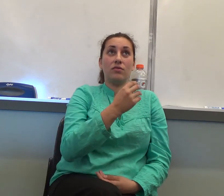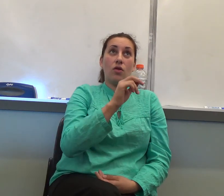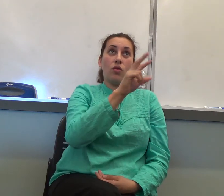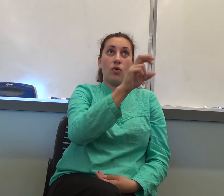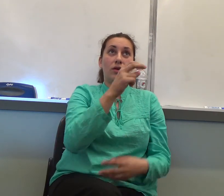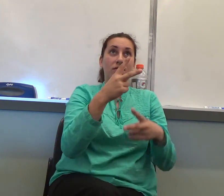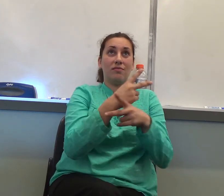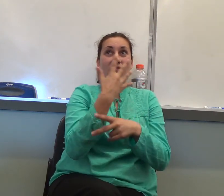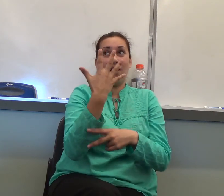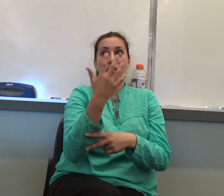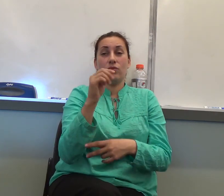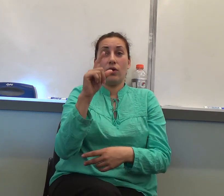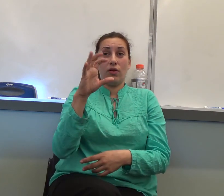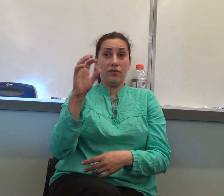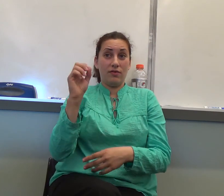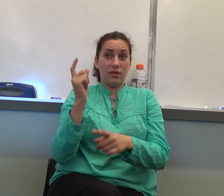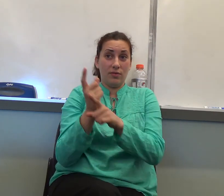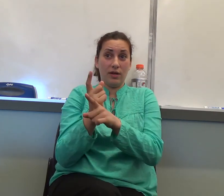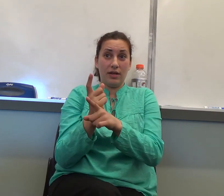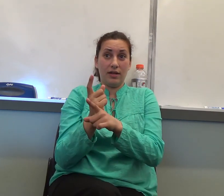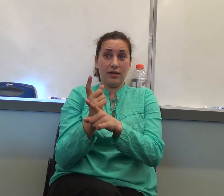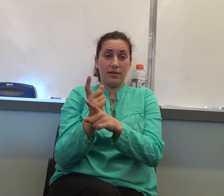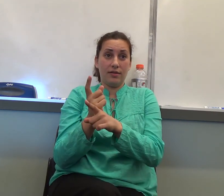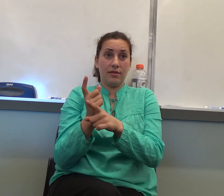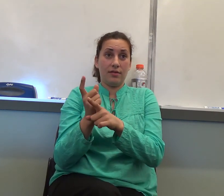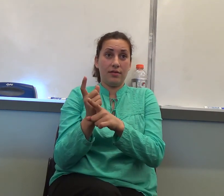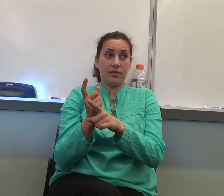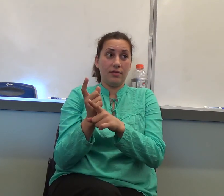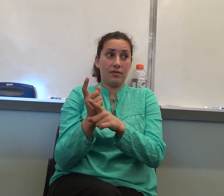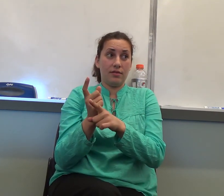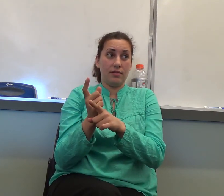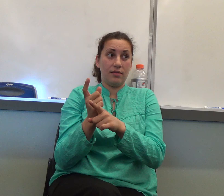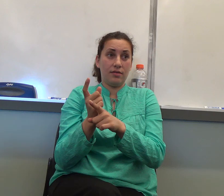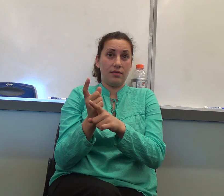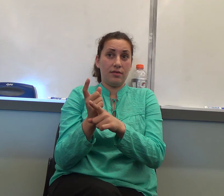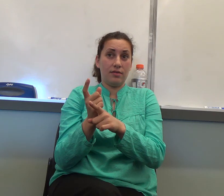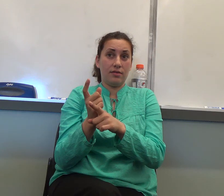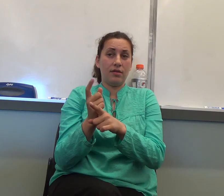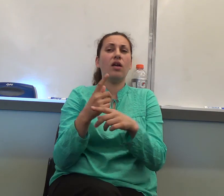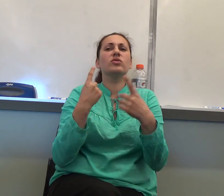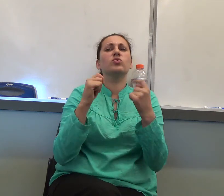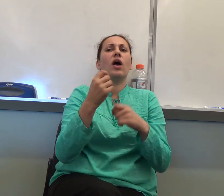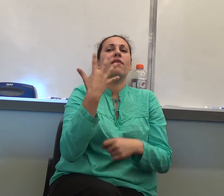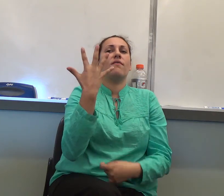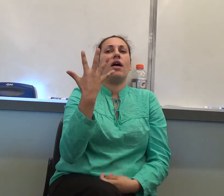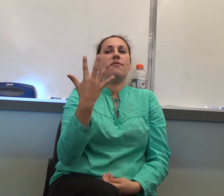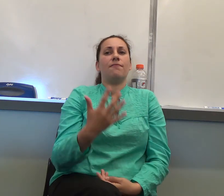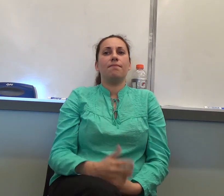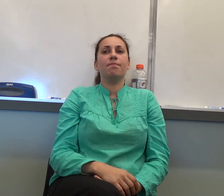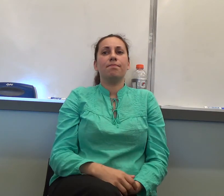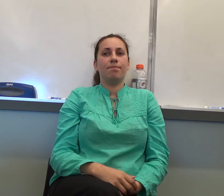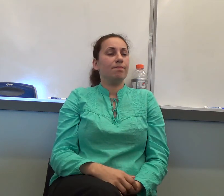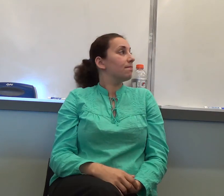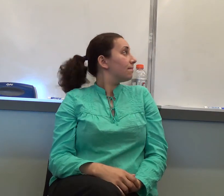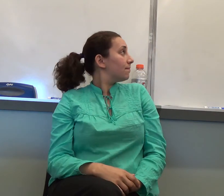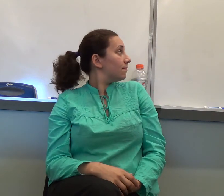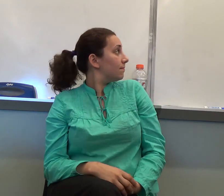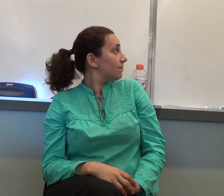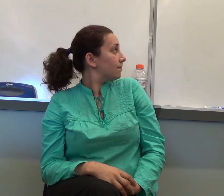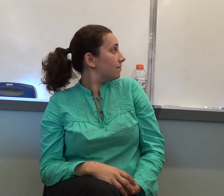150, yeah? Yeah, we should try 5. Okay. Now notice,